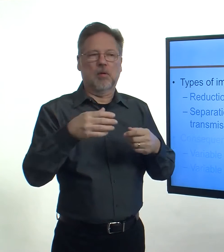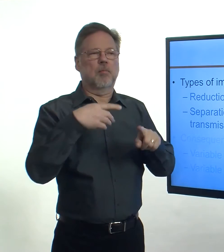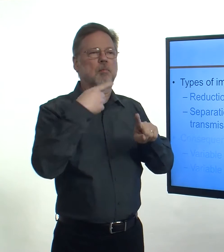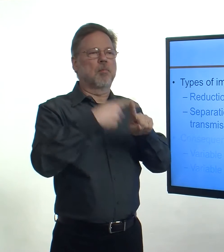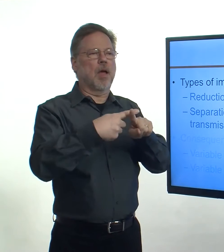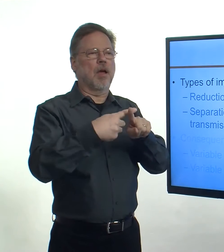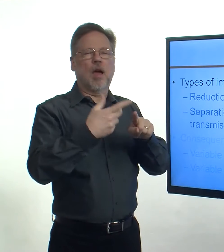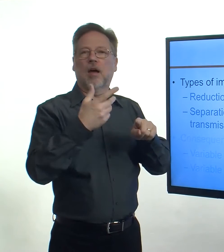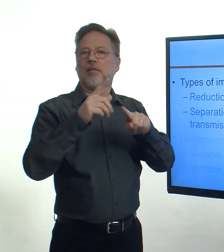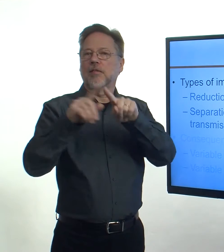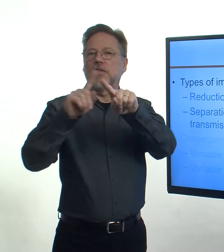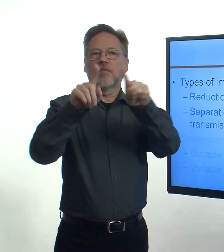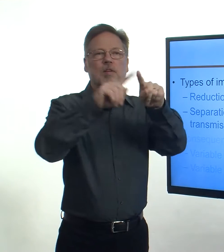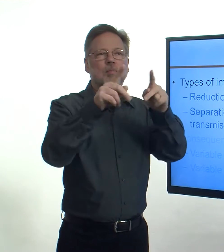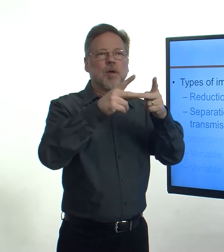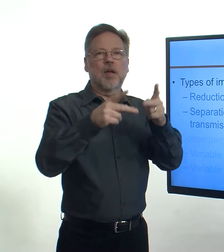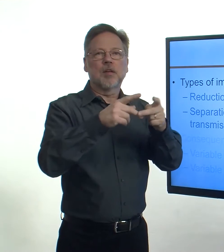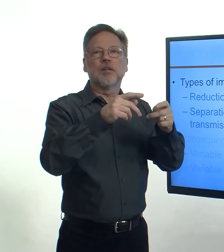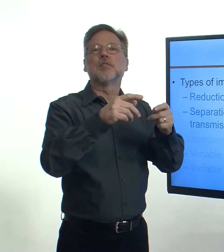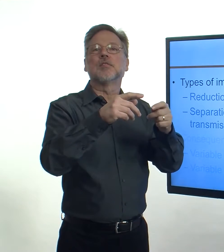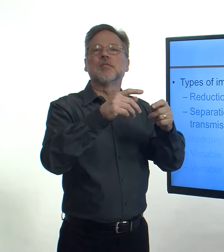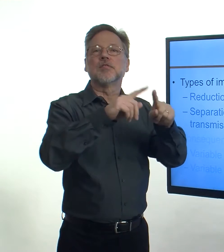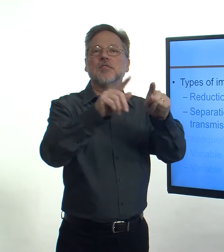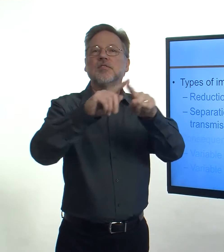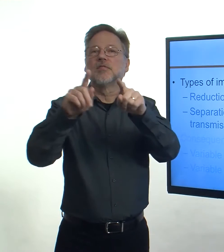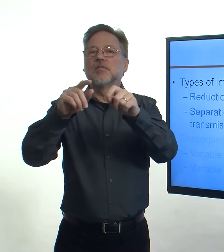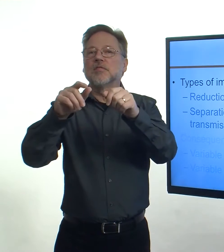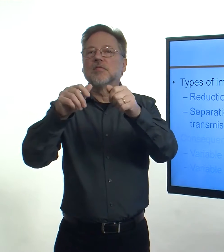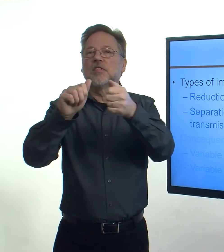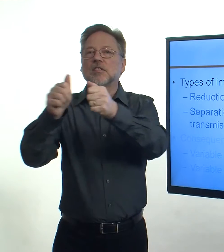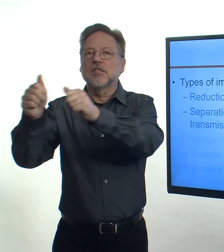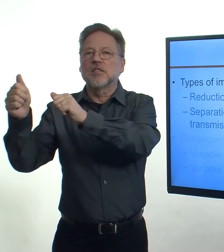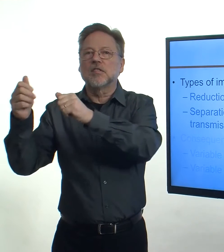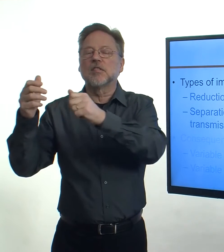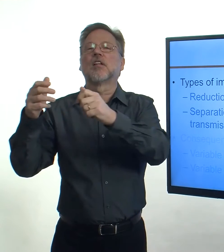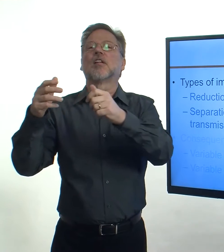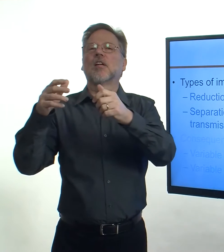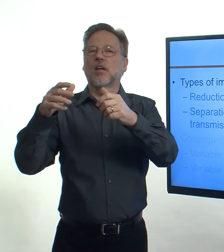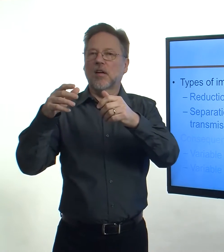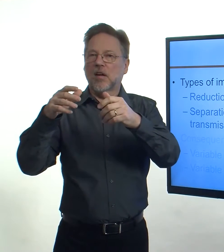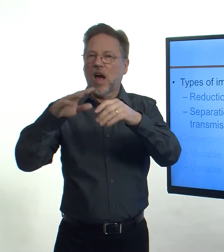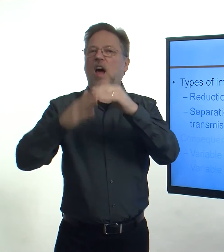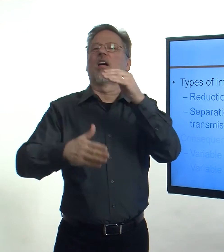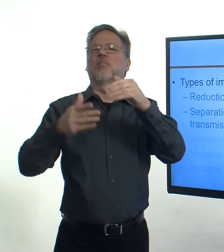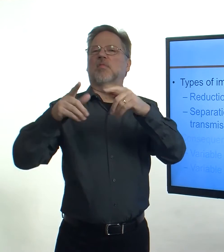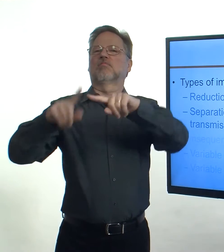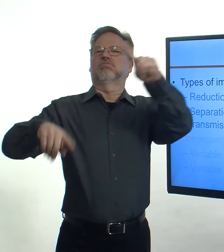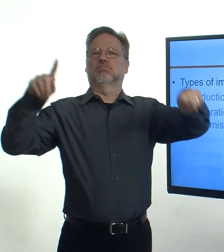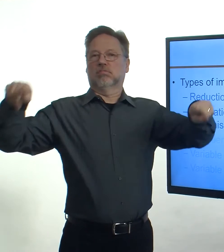time. In addition, in different places, different changes occur, resulting in variation.